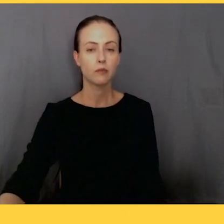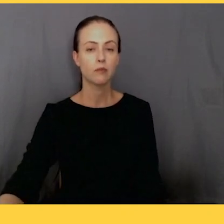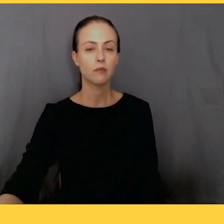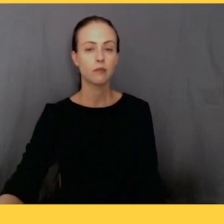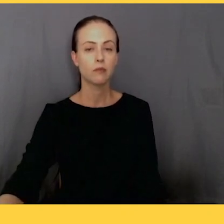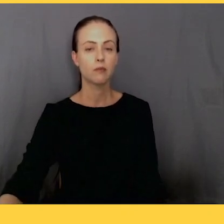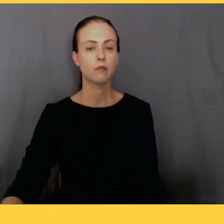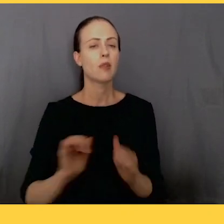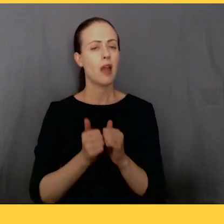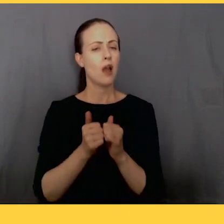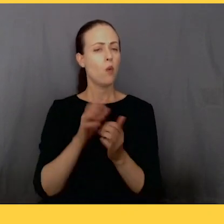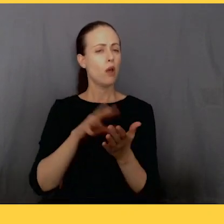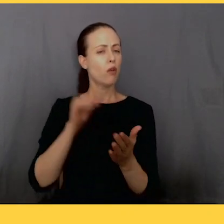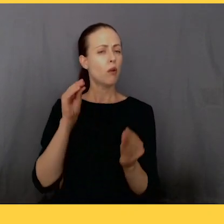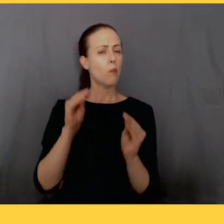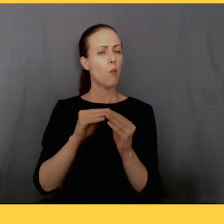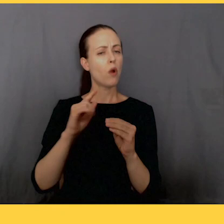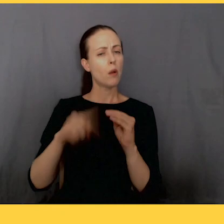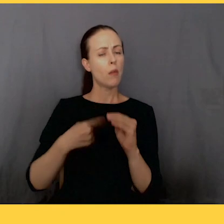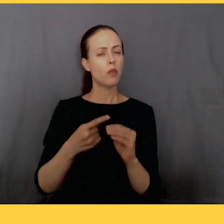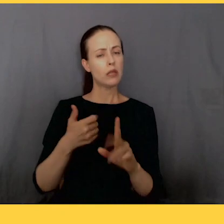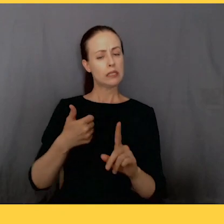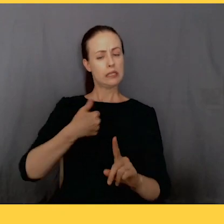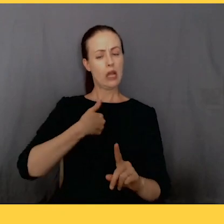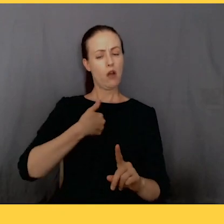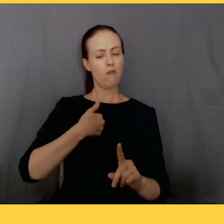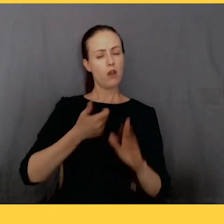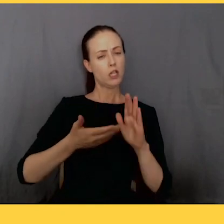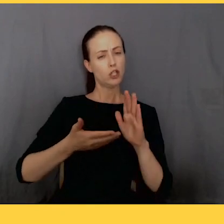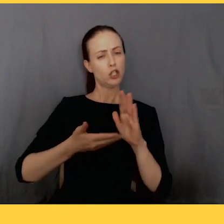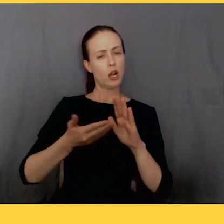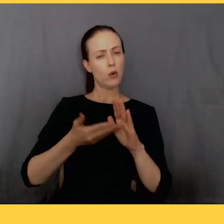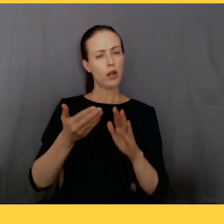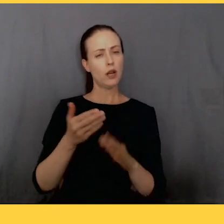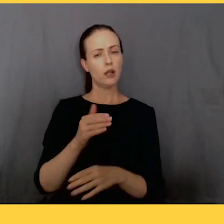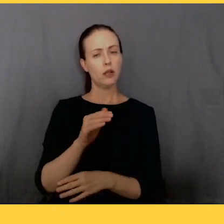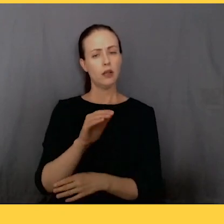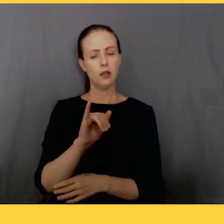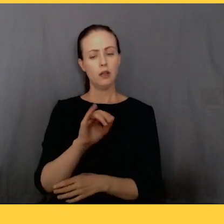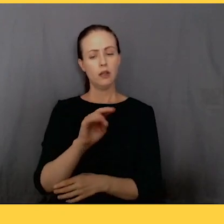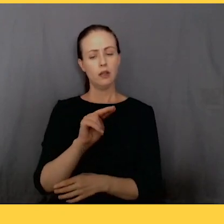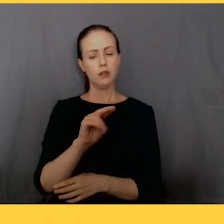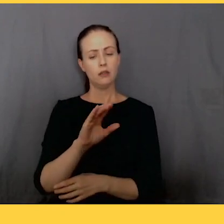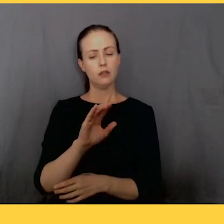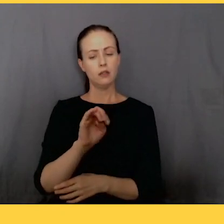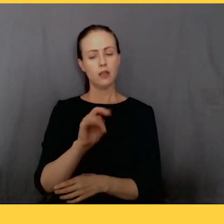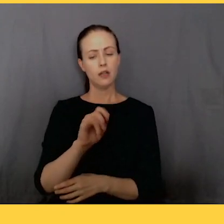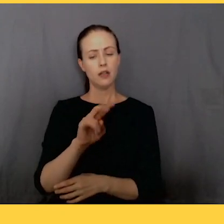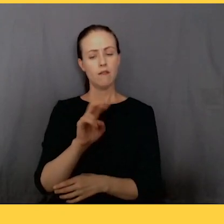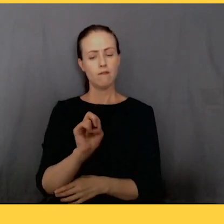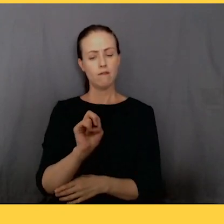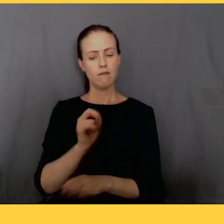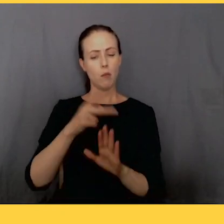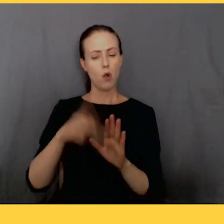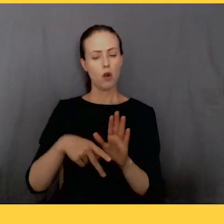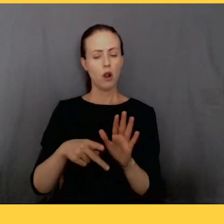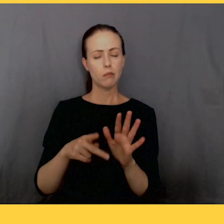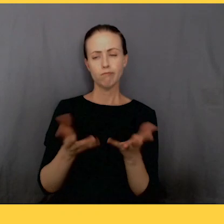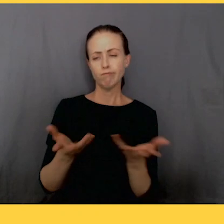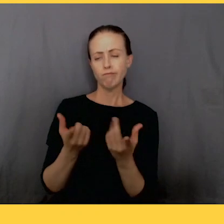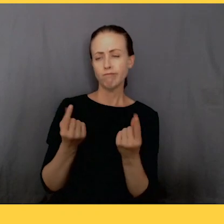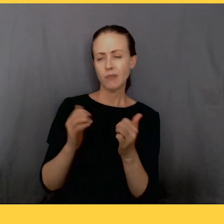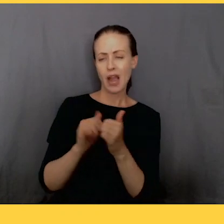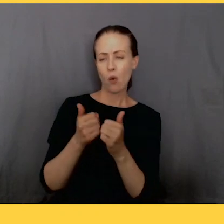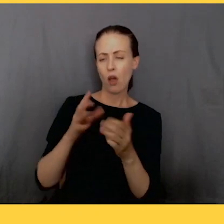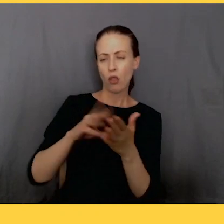the self-generating incentive program and how do I qualify? So I know, Mark, you touched on that a little bit. You mentioned Edison's going back to